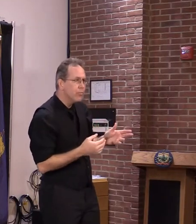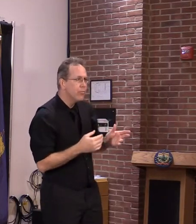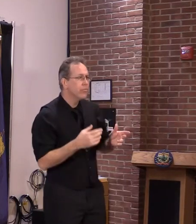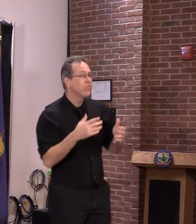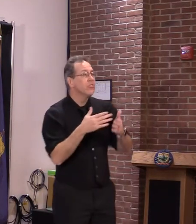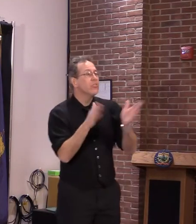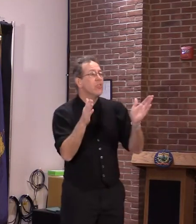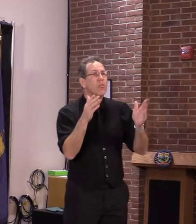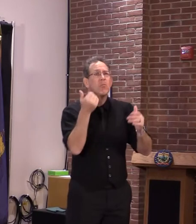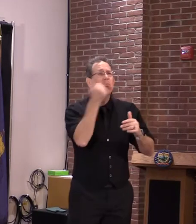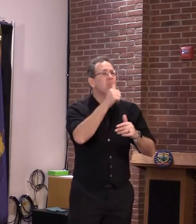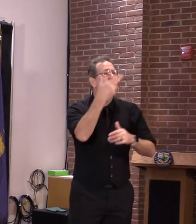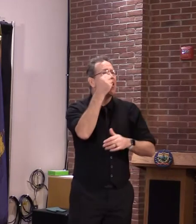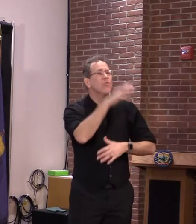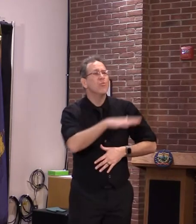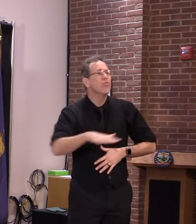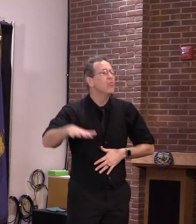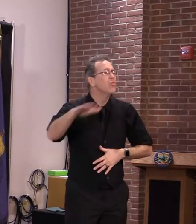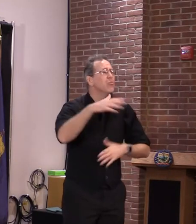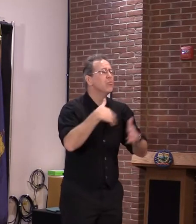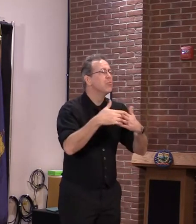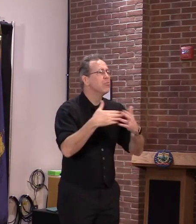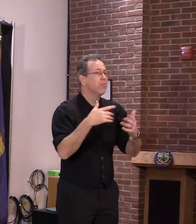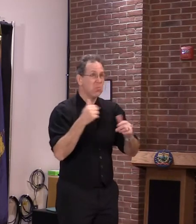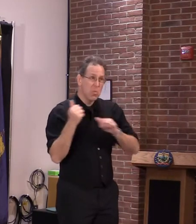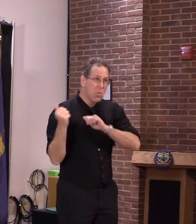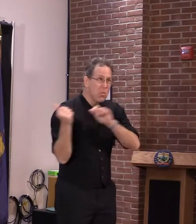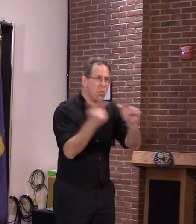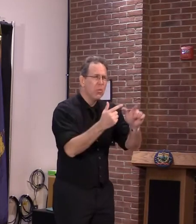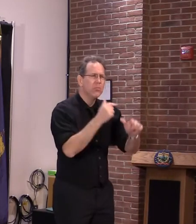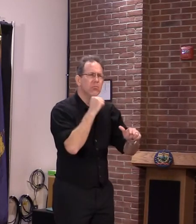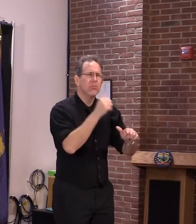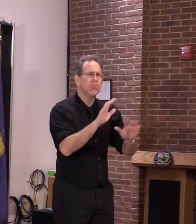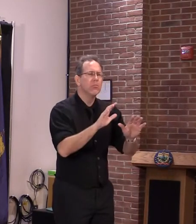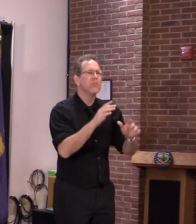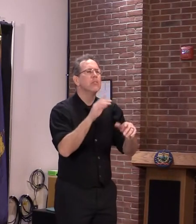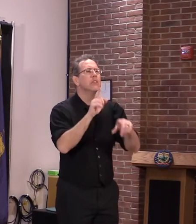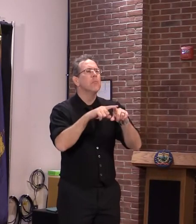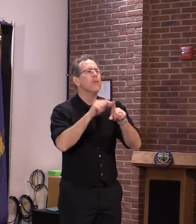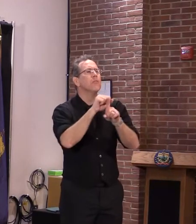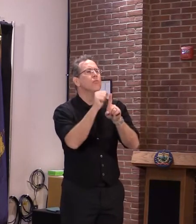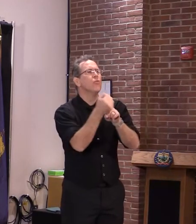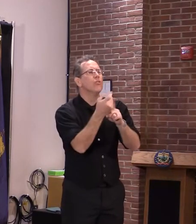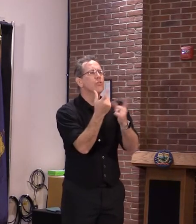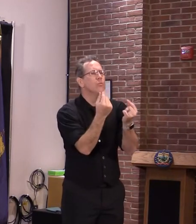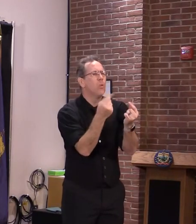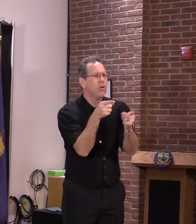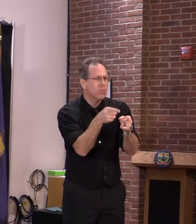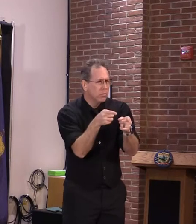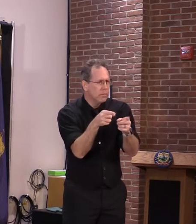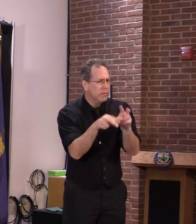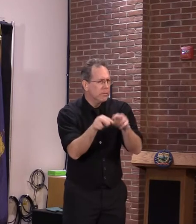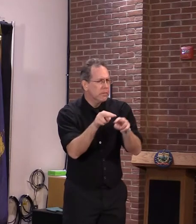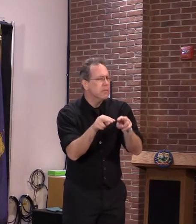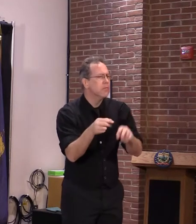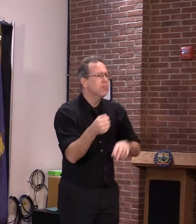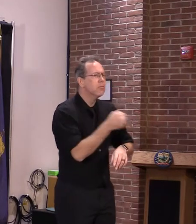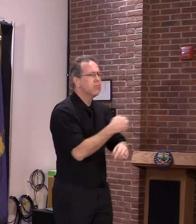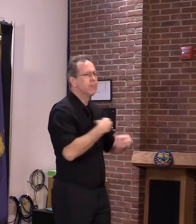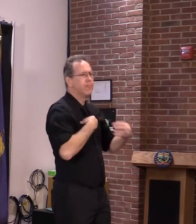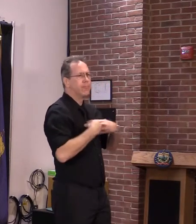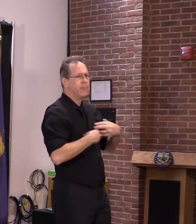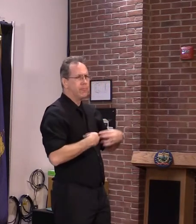first. And I'm not aware if schools are actually doing that, but certainly the pediatric community is not doing